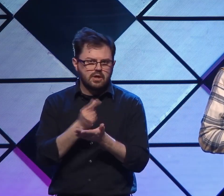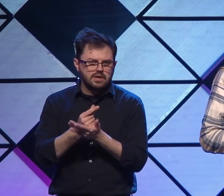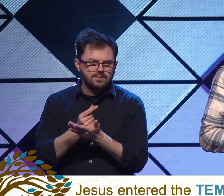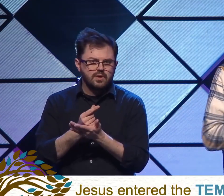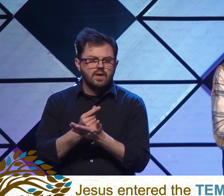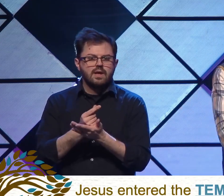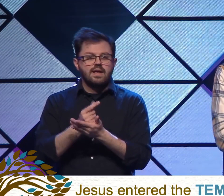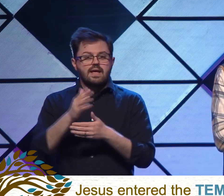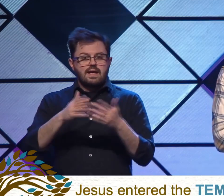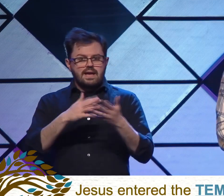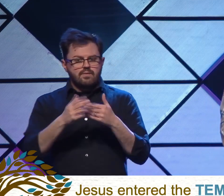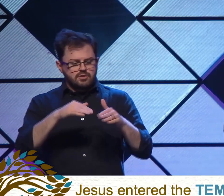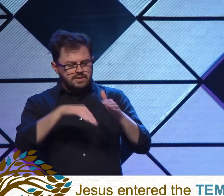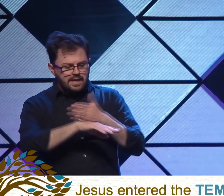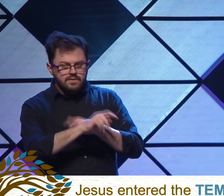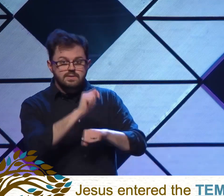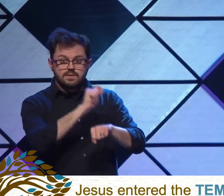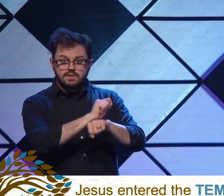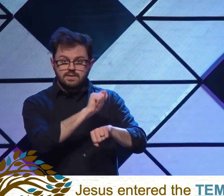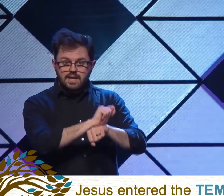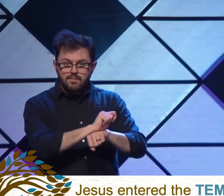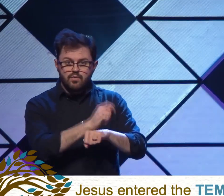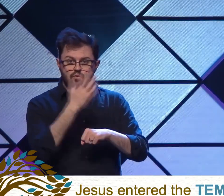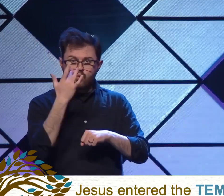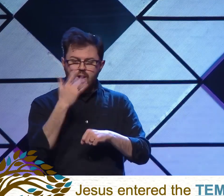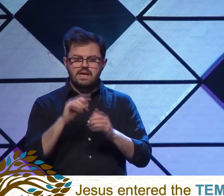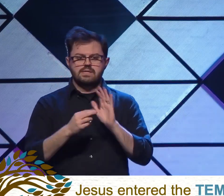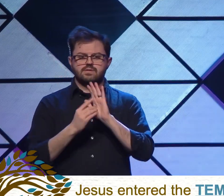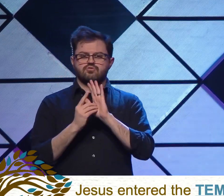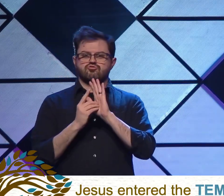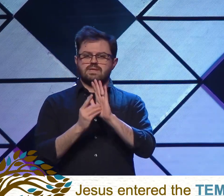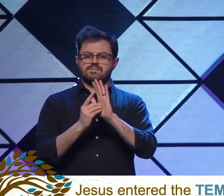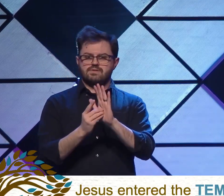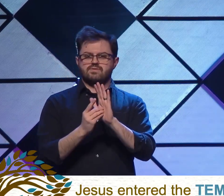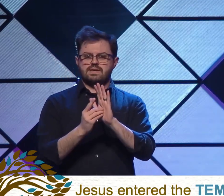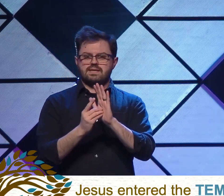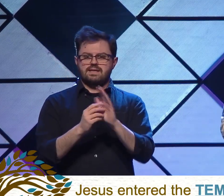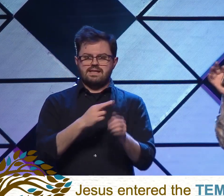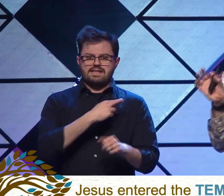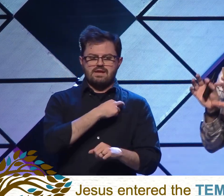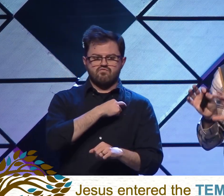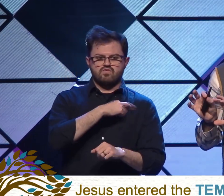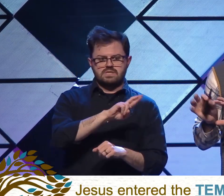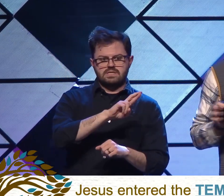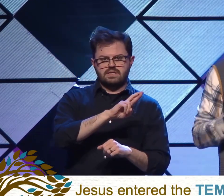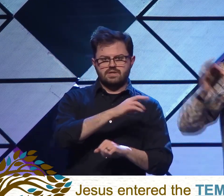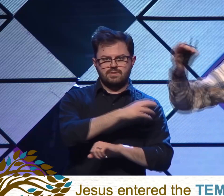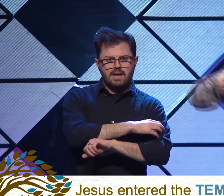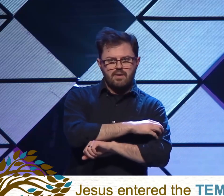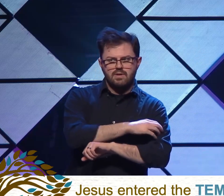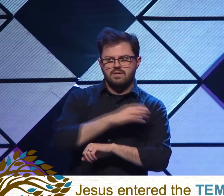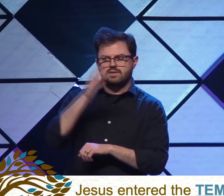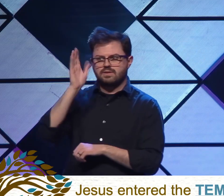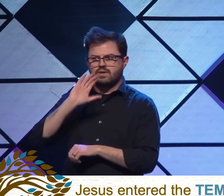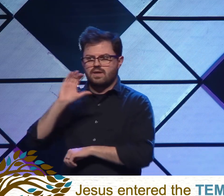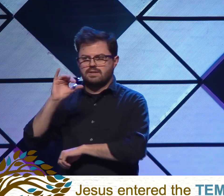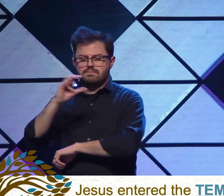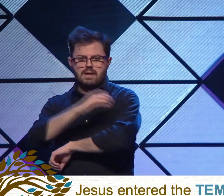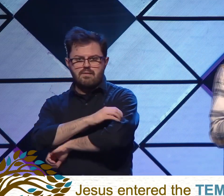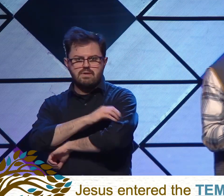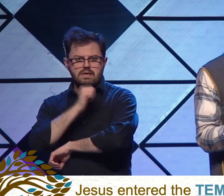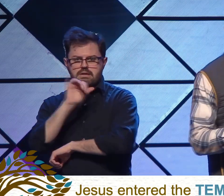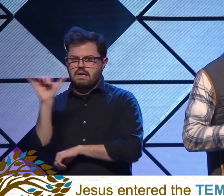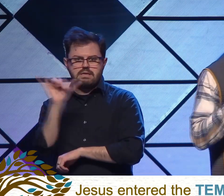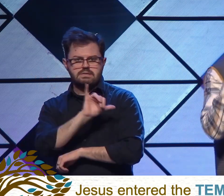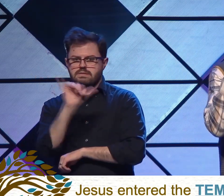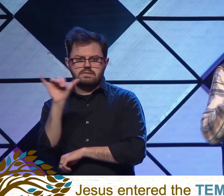temple to demonstrate that the power of religion is not the power of God. So he enters Jerusalem, and